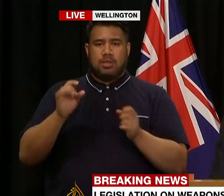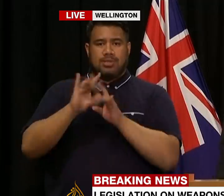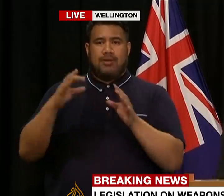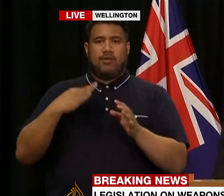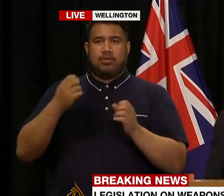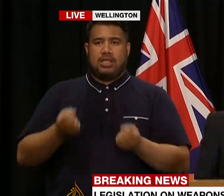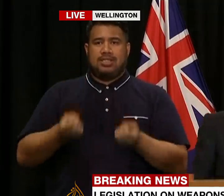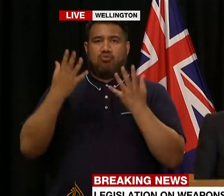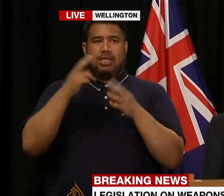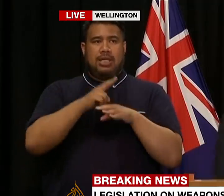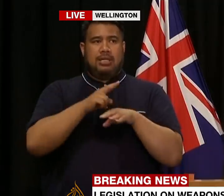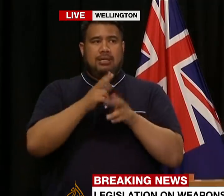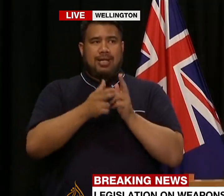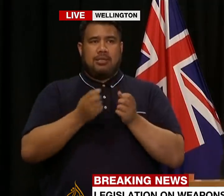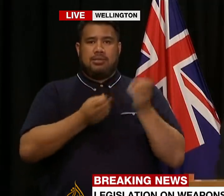voluntarily surrendered their guns? Already?